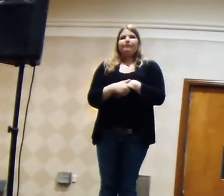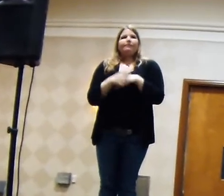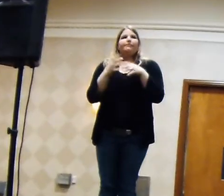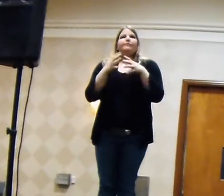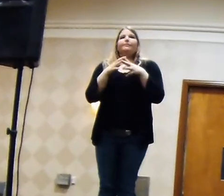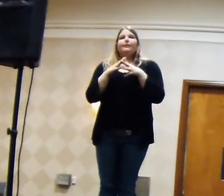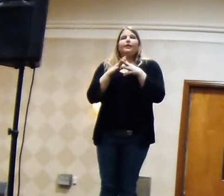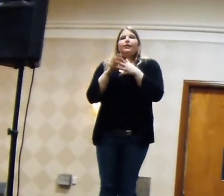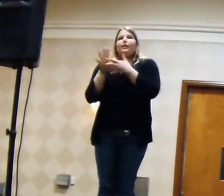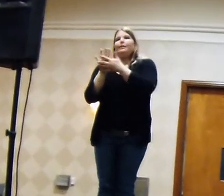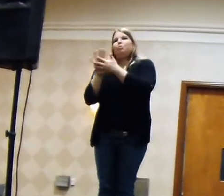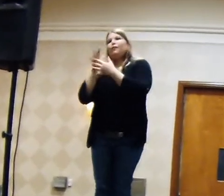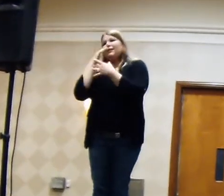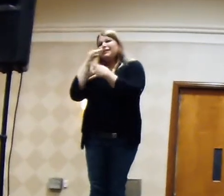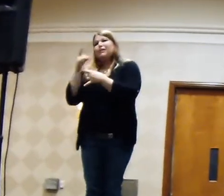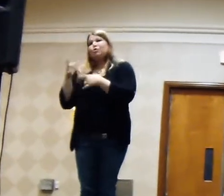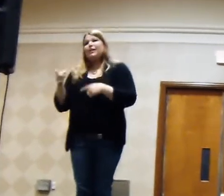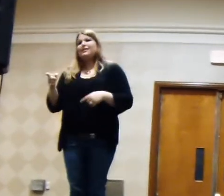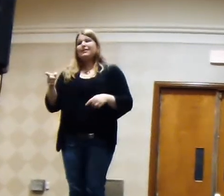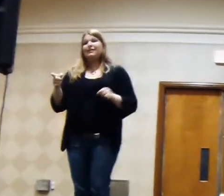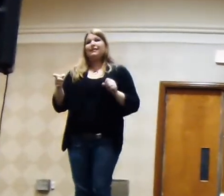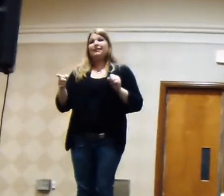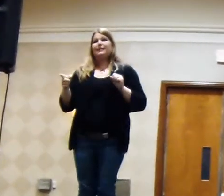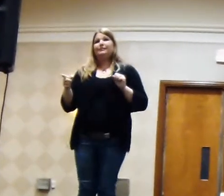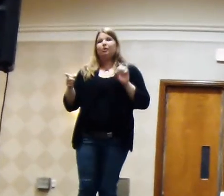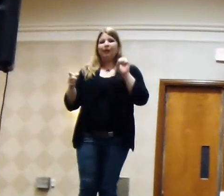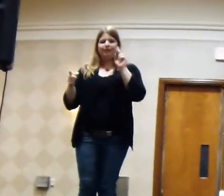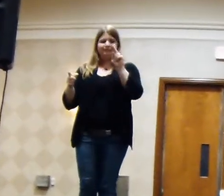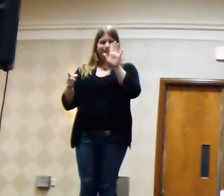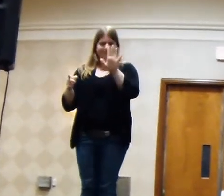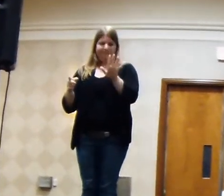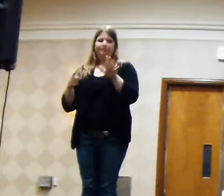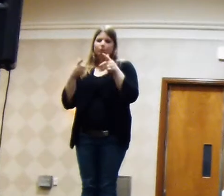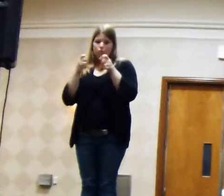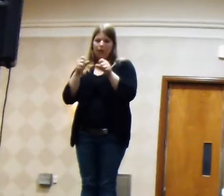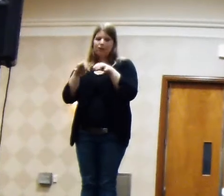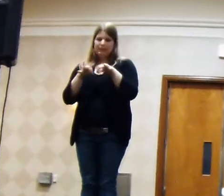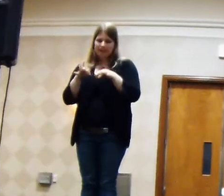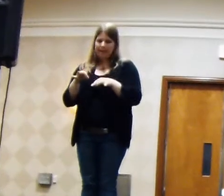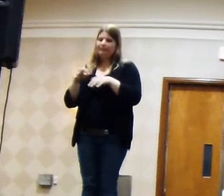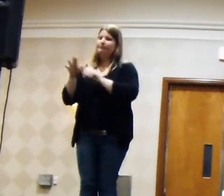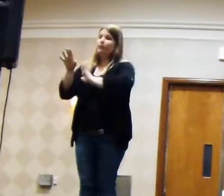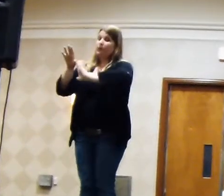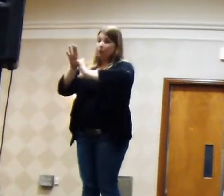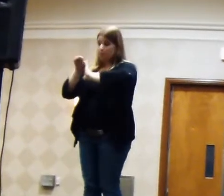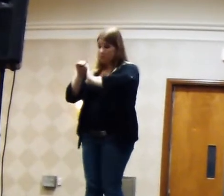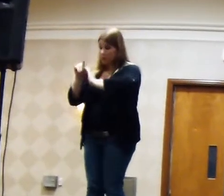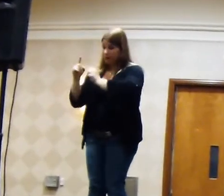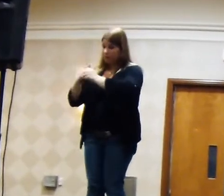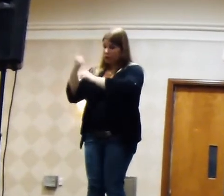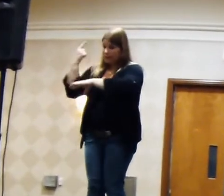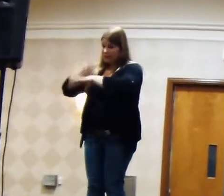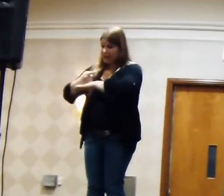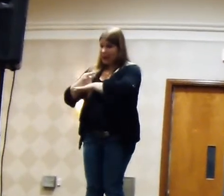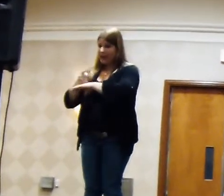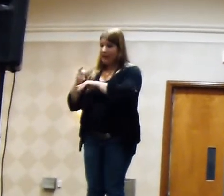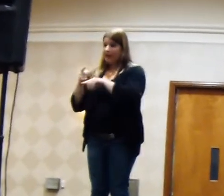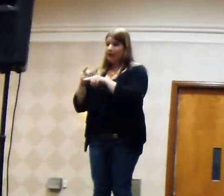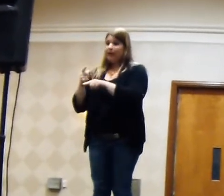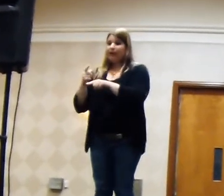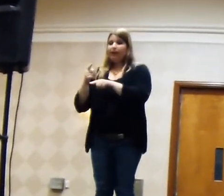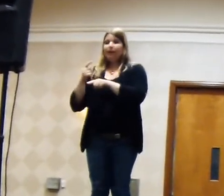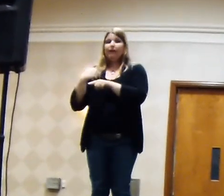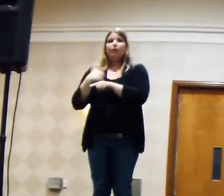because I don't know if anybody understands how weird this is, but after the first day of shooting Space Camp, we were 10